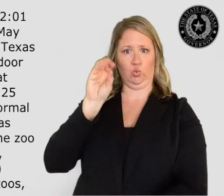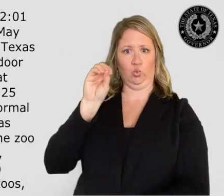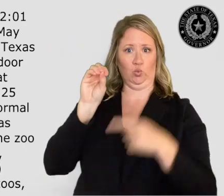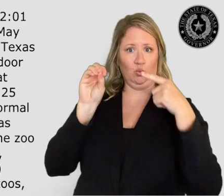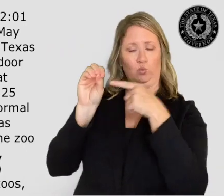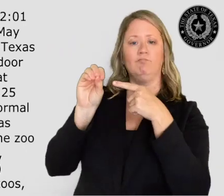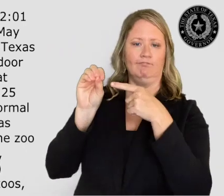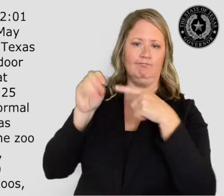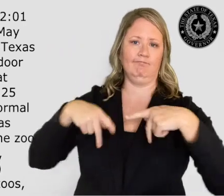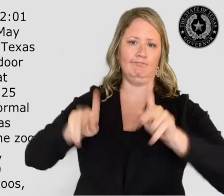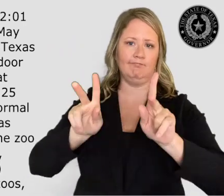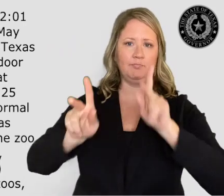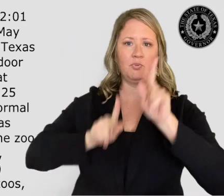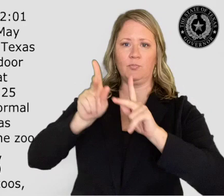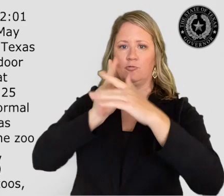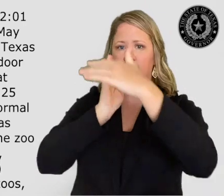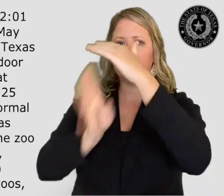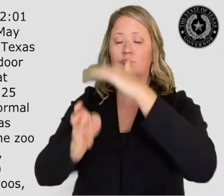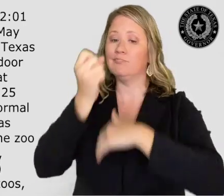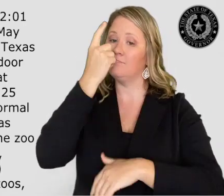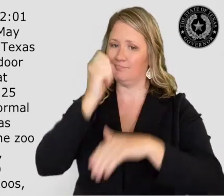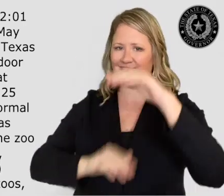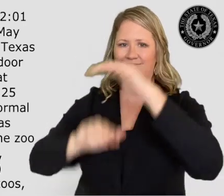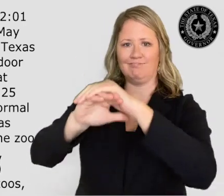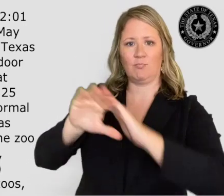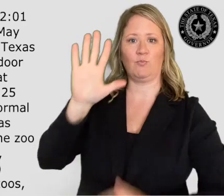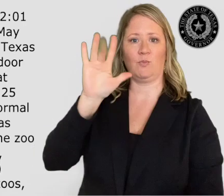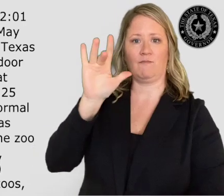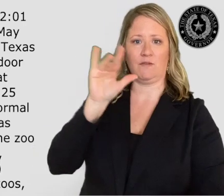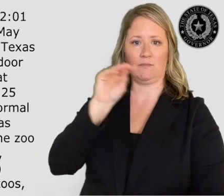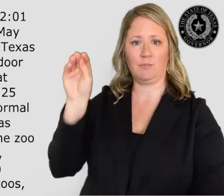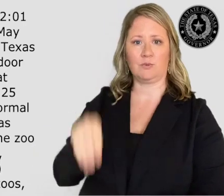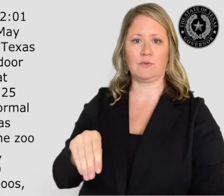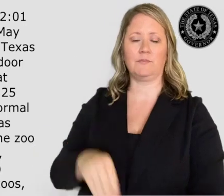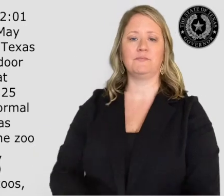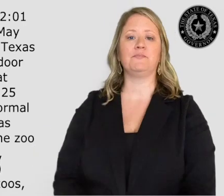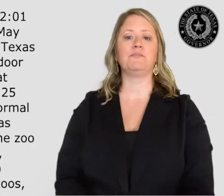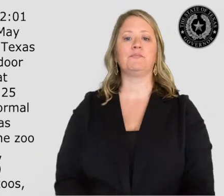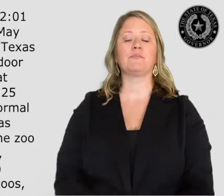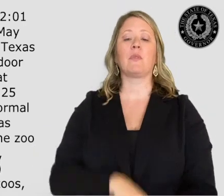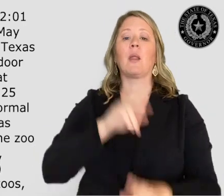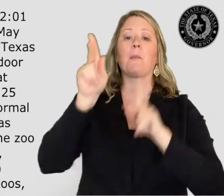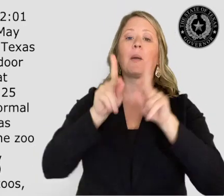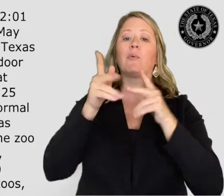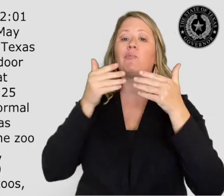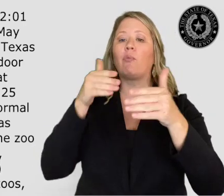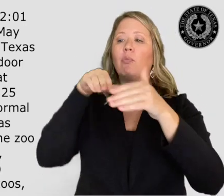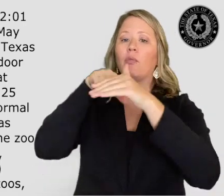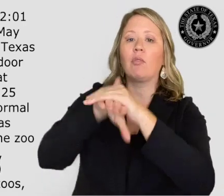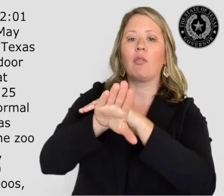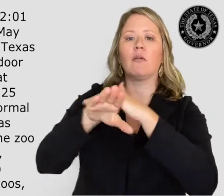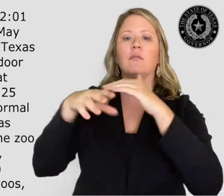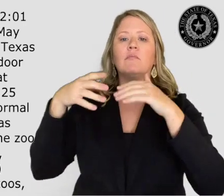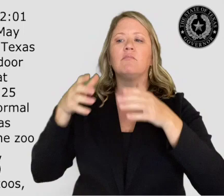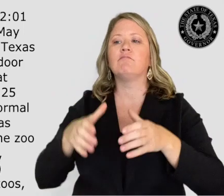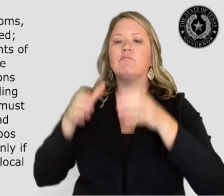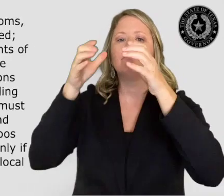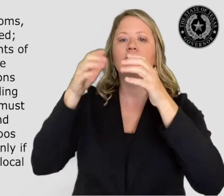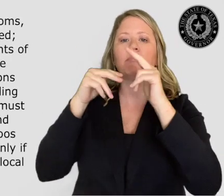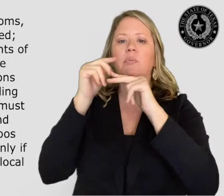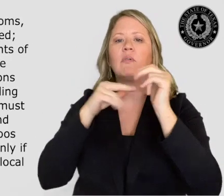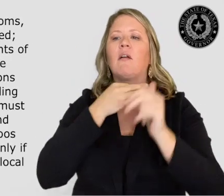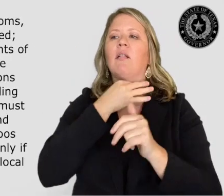that operate at up to 25% of the normal operating limits as determined by the zoo owner, provided, however,